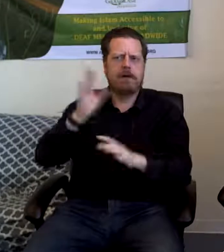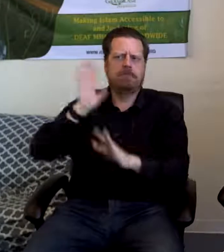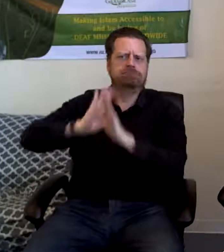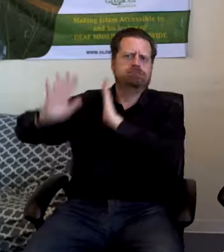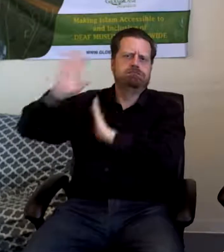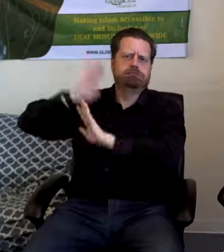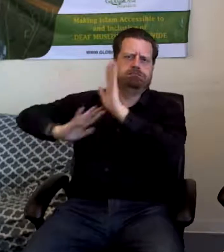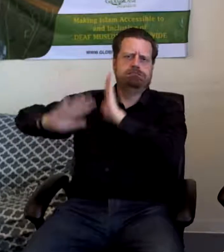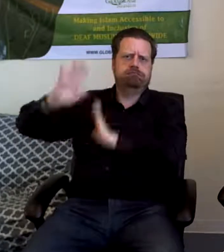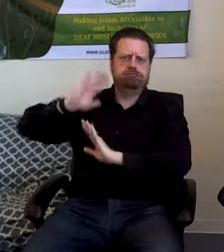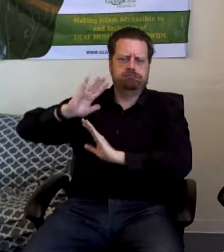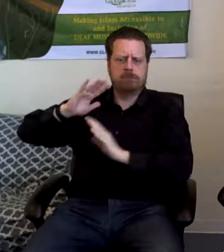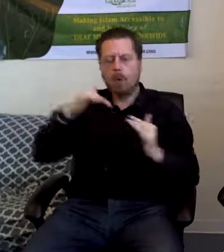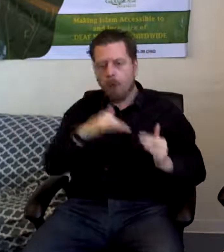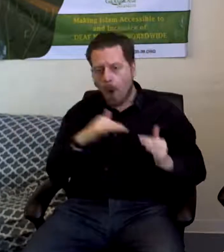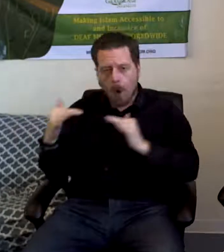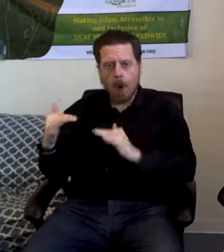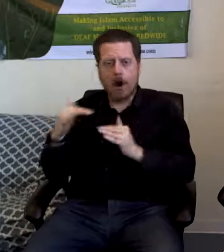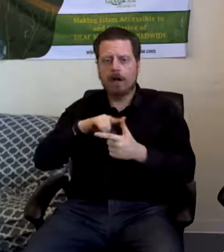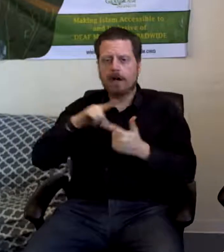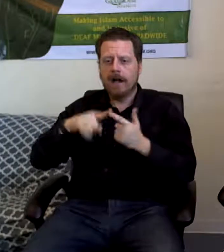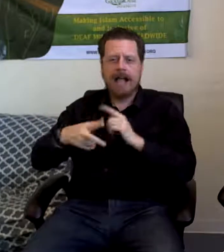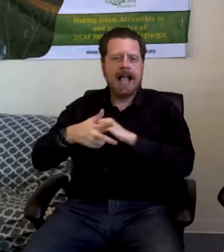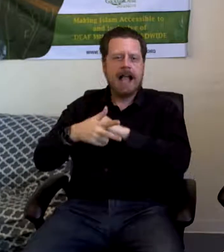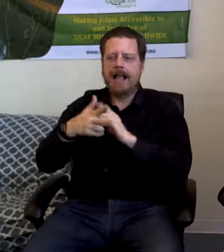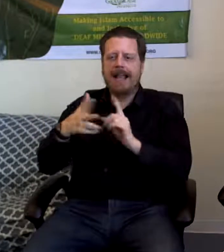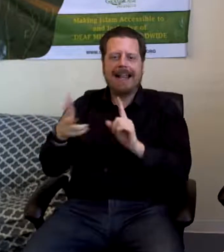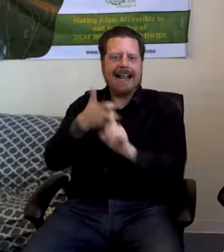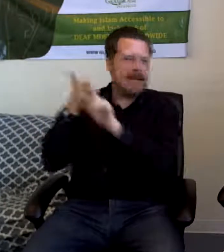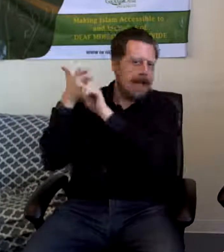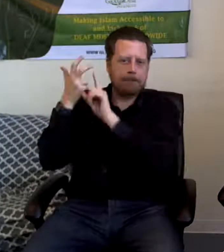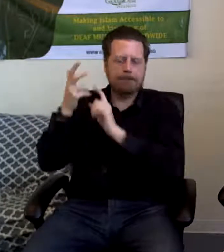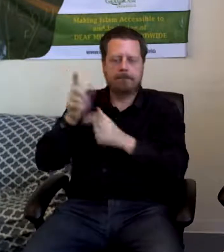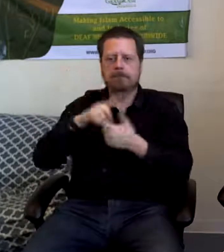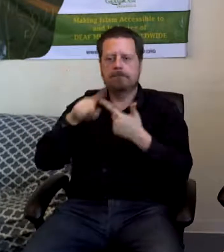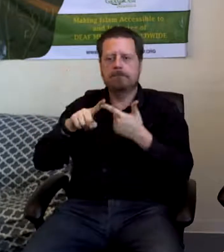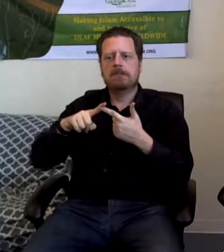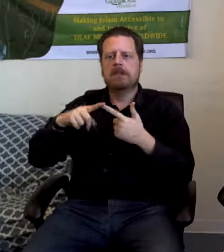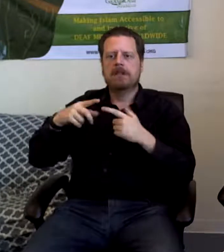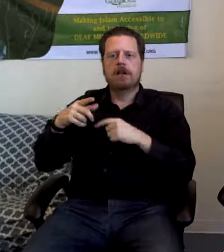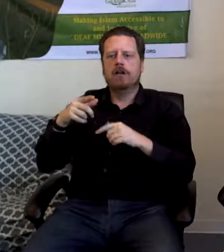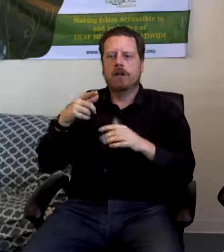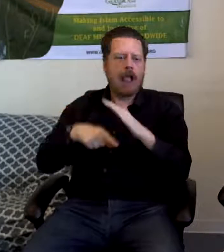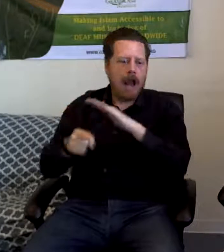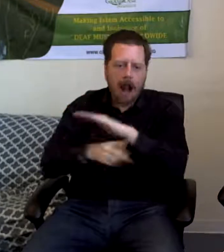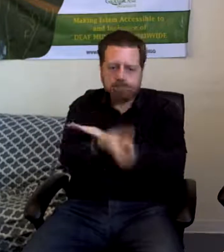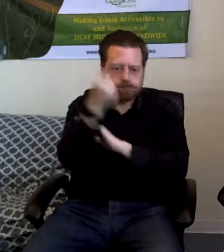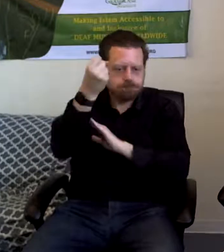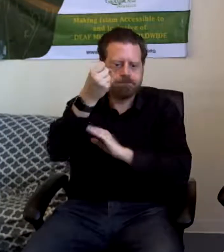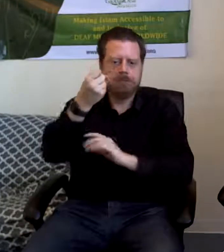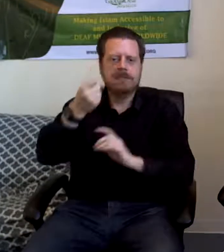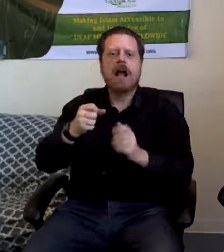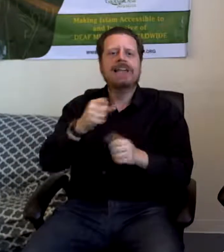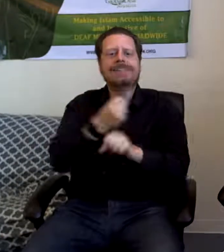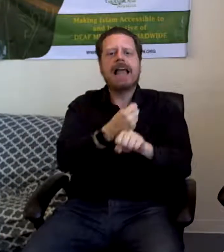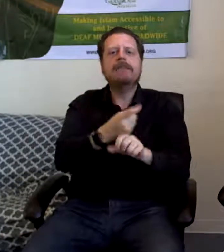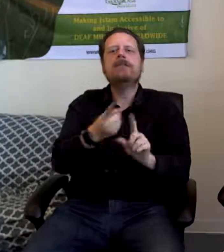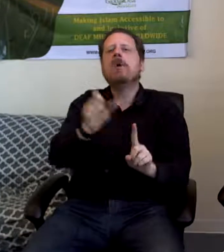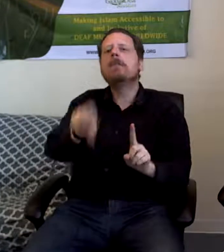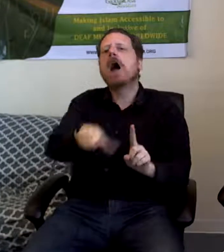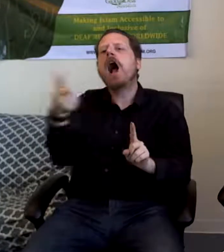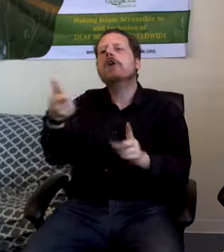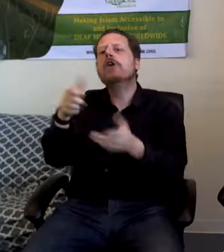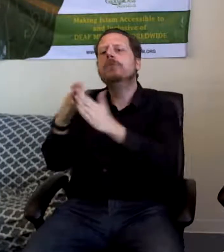all wars and kidnapping. Raiding and kidnapping slaves from other communities